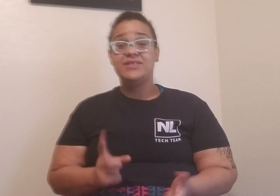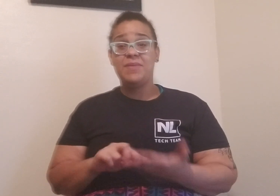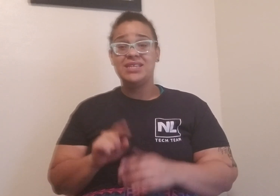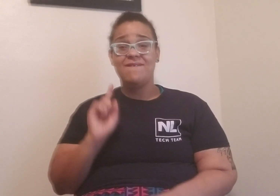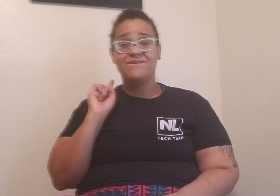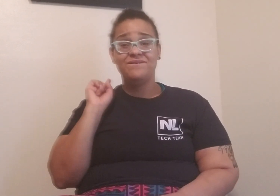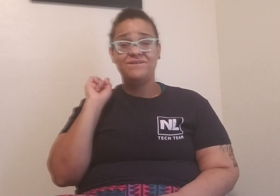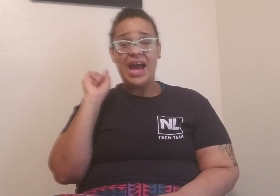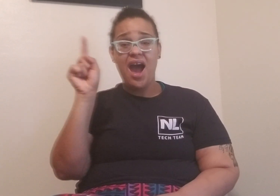something's,